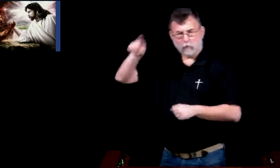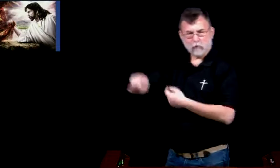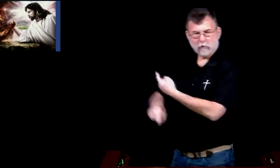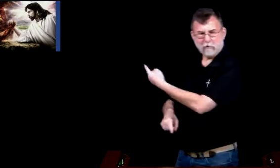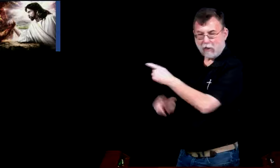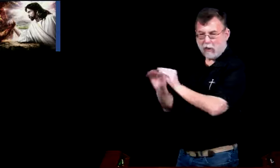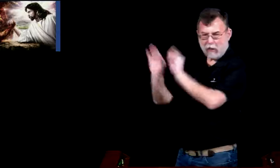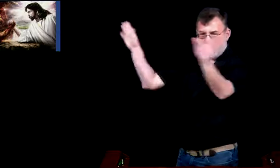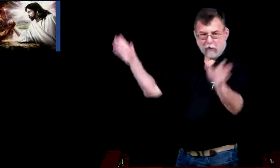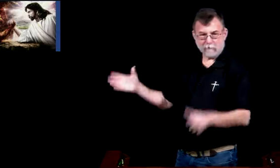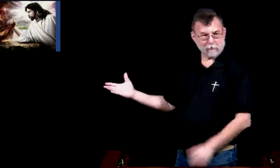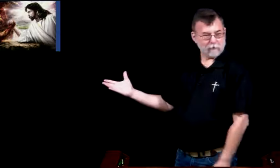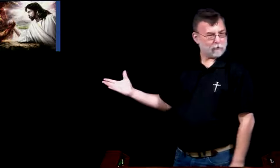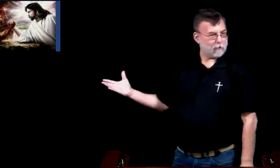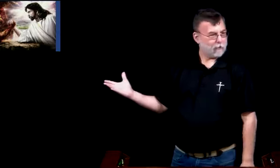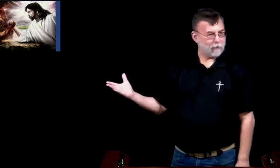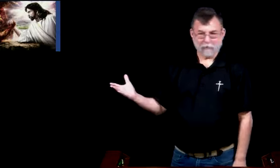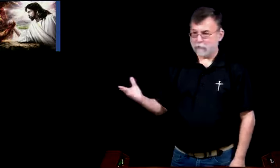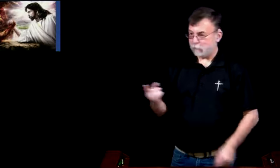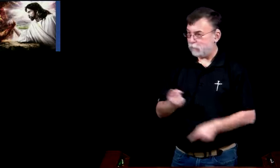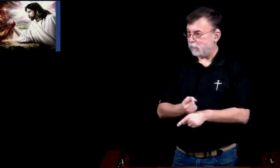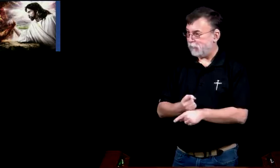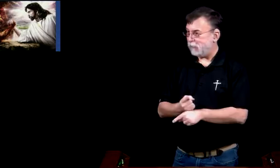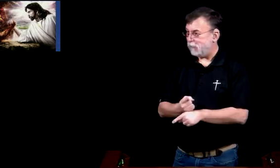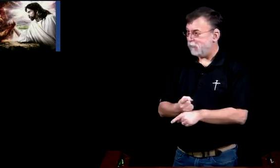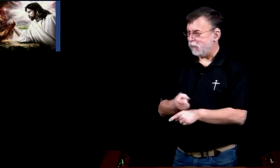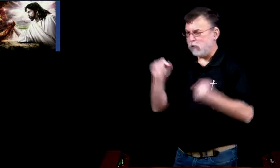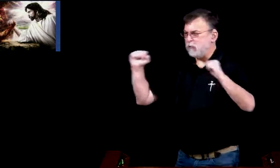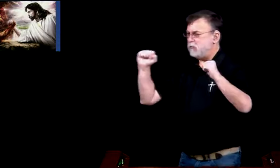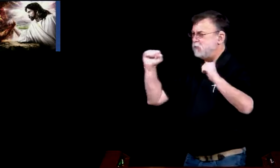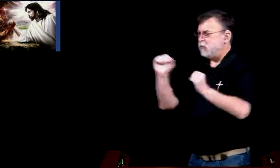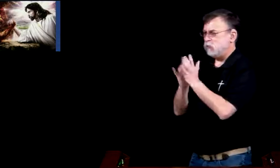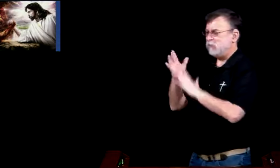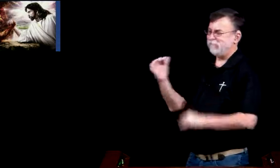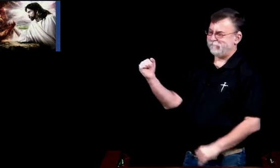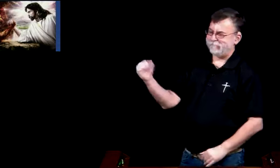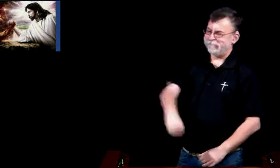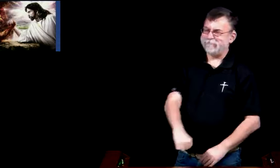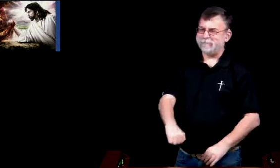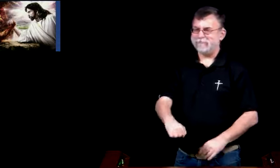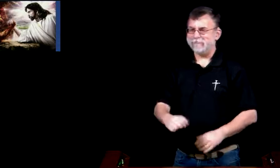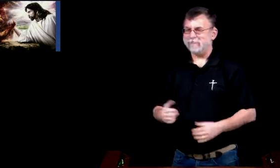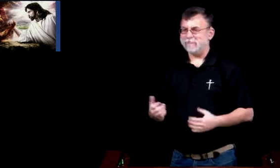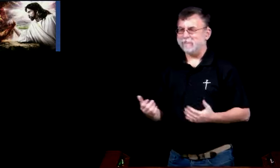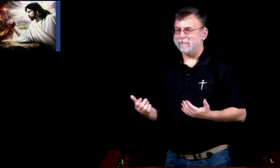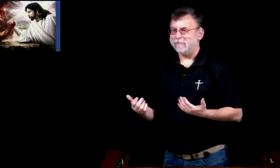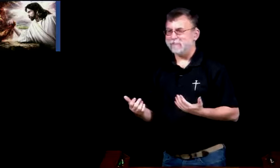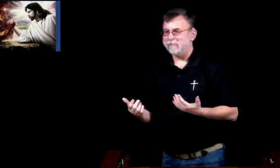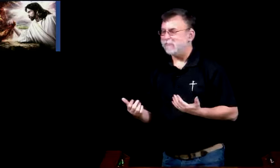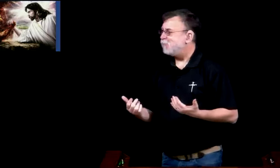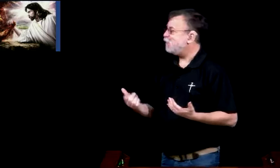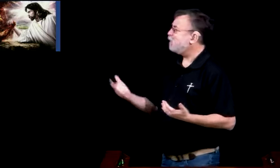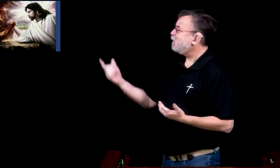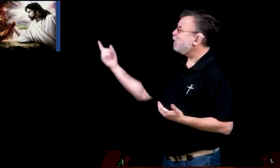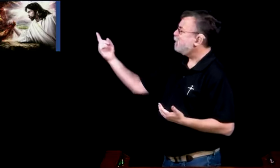Now, of course, in this picture, who would you be cheering for? This one should be pretty obvious, right? We're cheering for Jesus, and Jesus is going to win